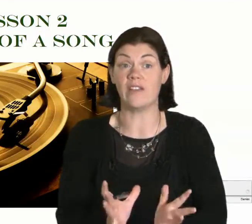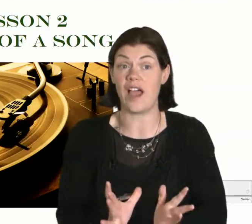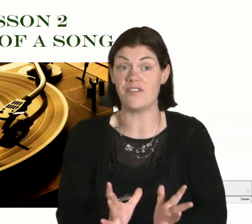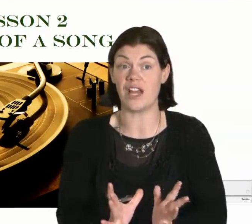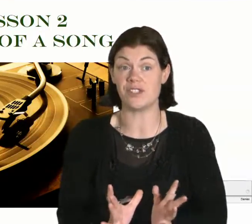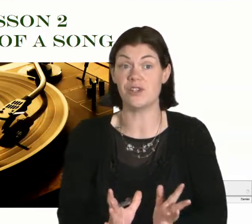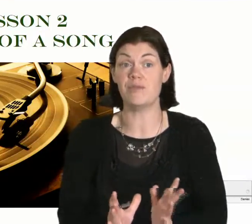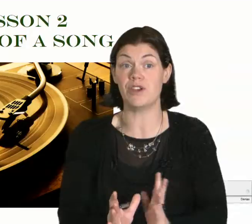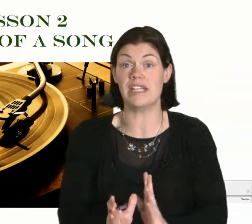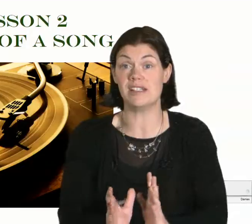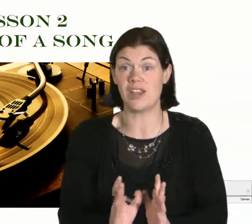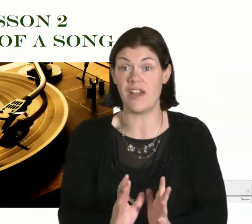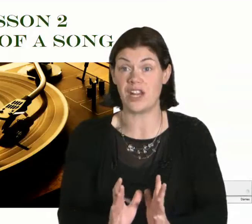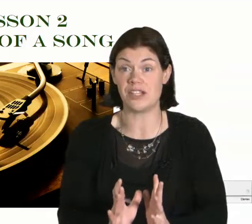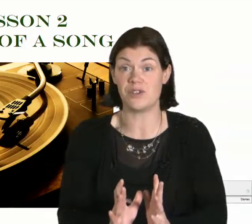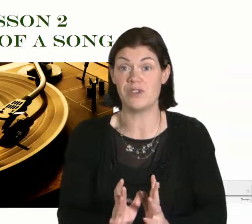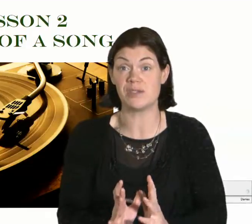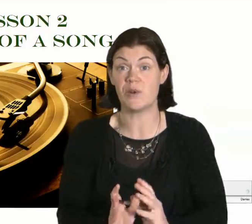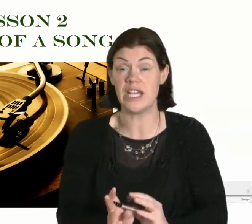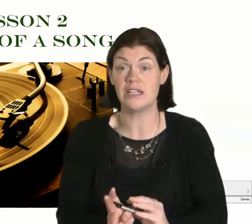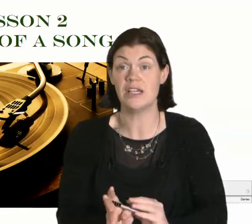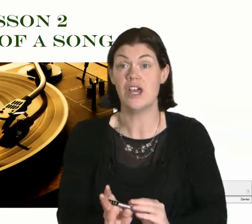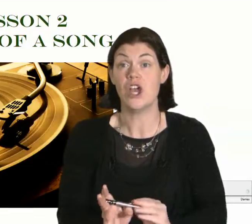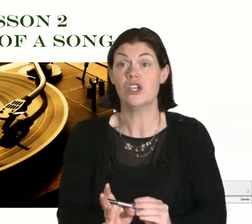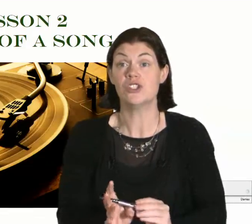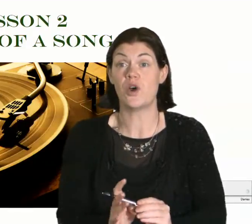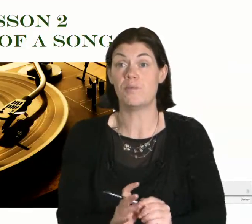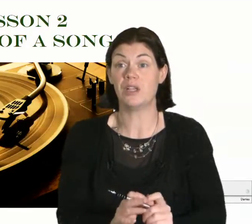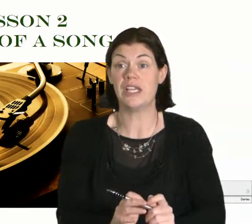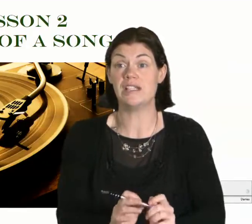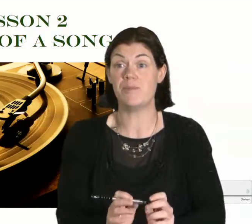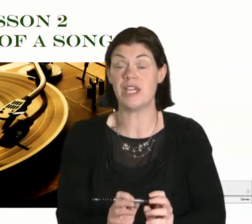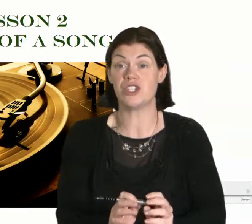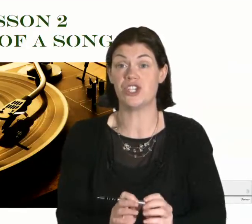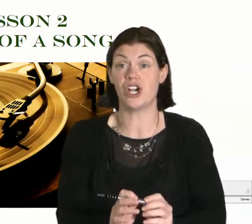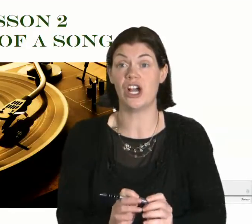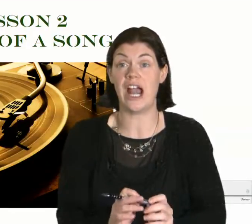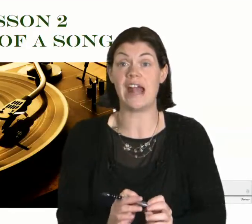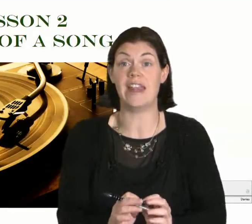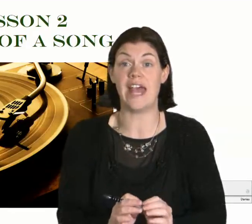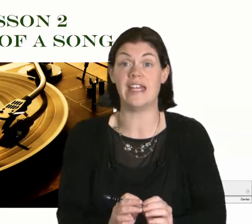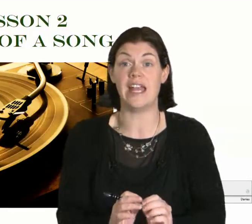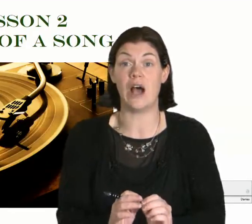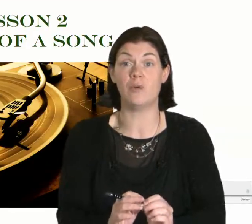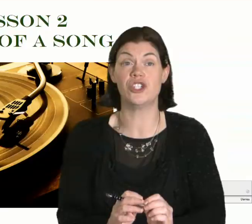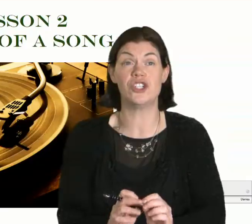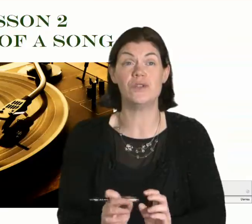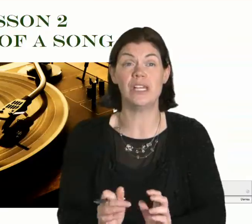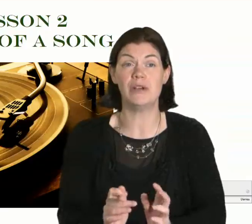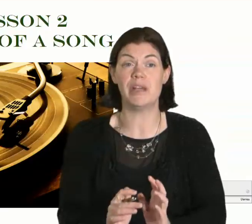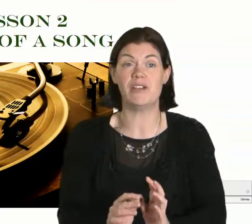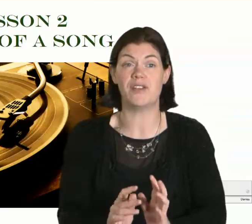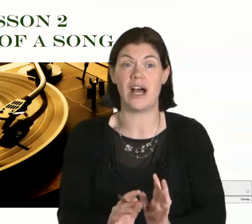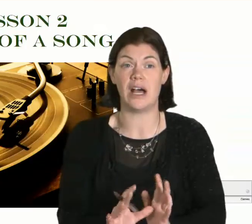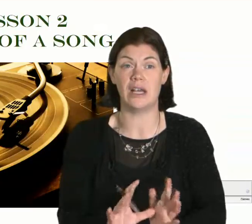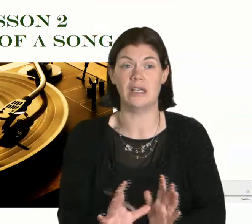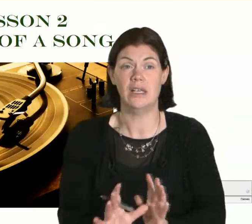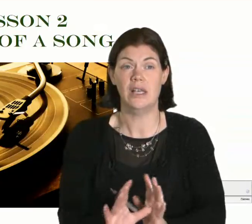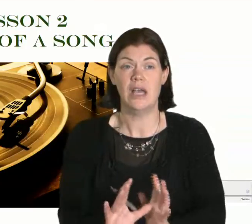in the live classroom. There is live classroom this morning. So please make sure, and then we'll just do a little bit